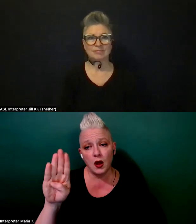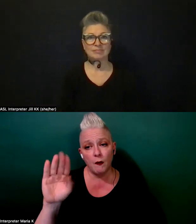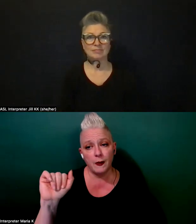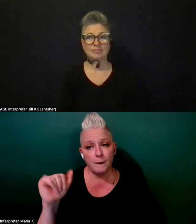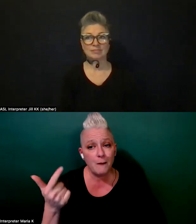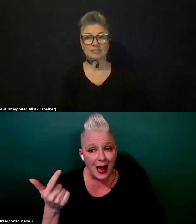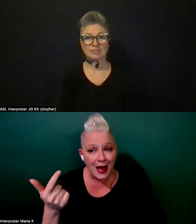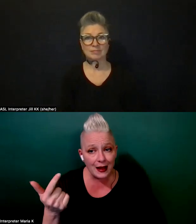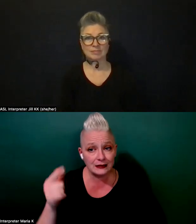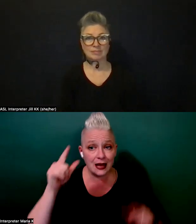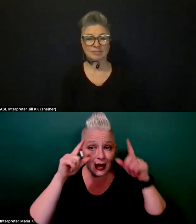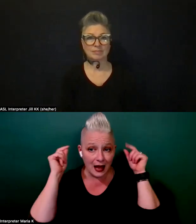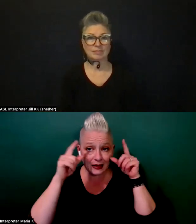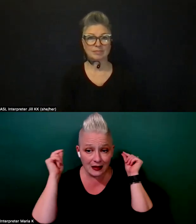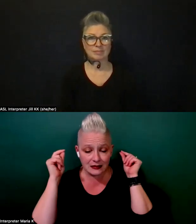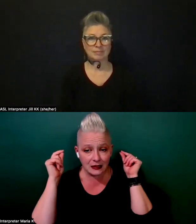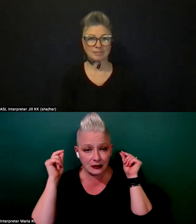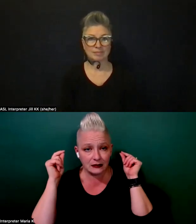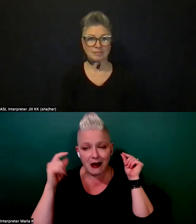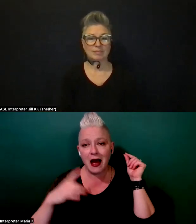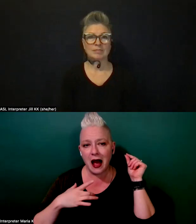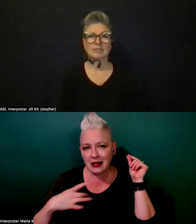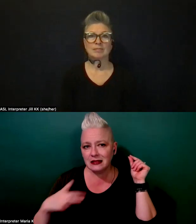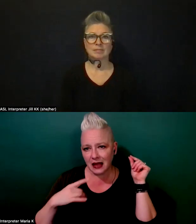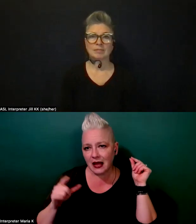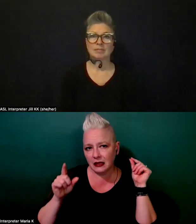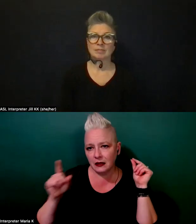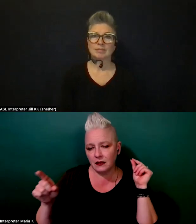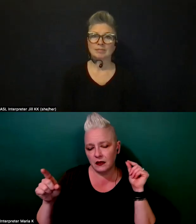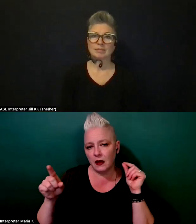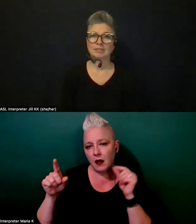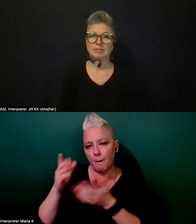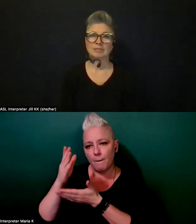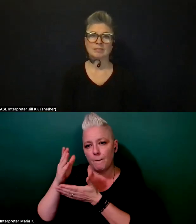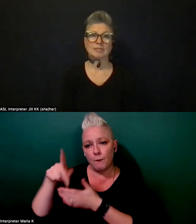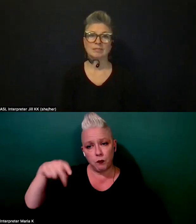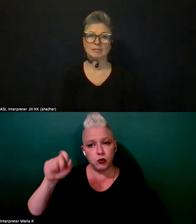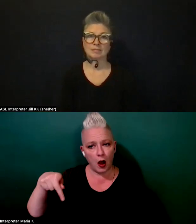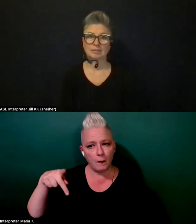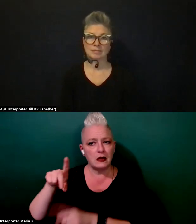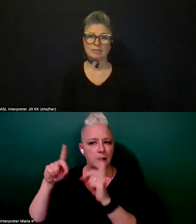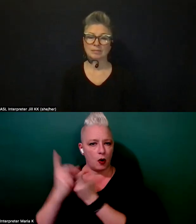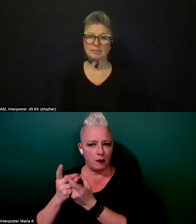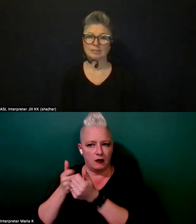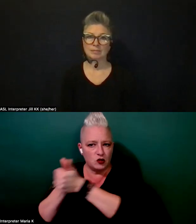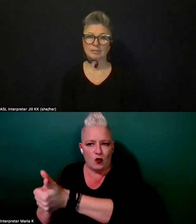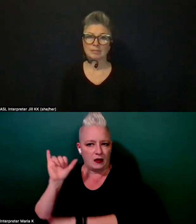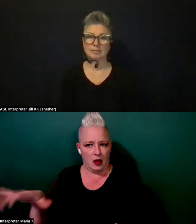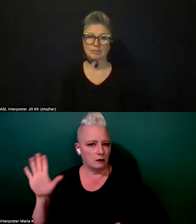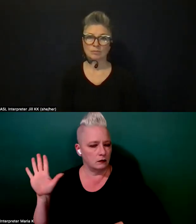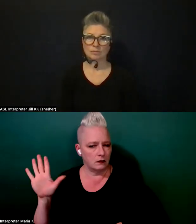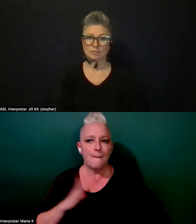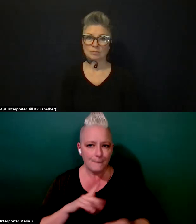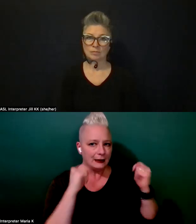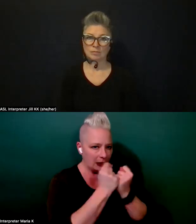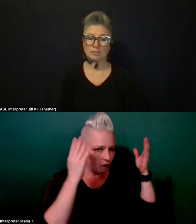like eyeglasses, I like the props department to track that continuity because my team has enough to do with all of the clothes for all the